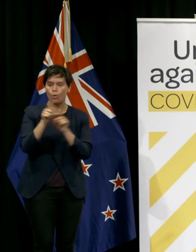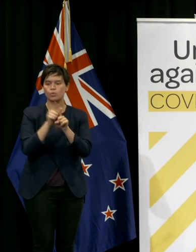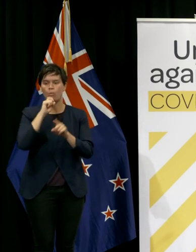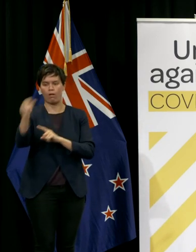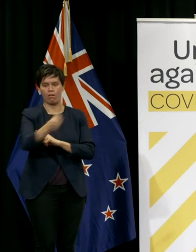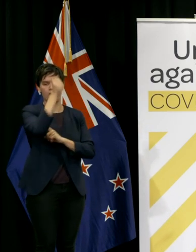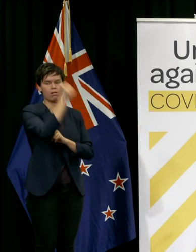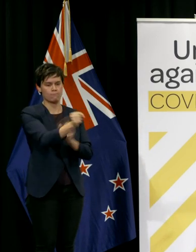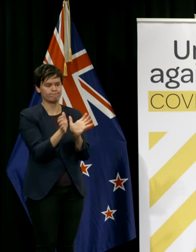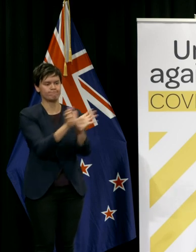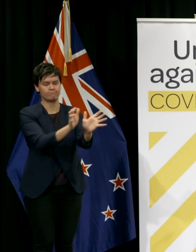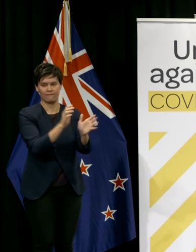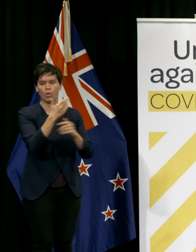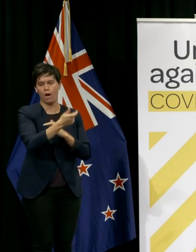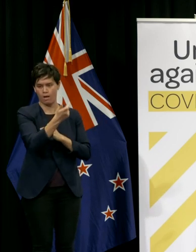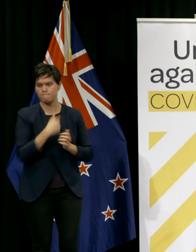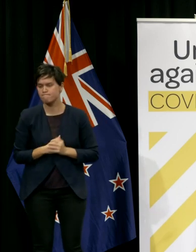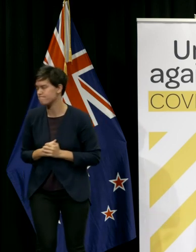inside that setting. We want to avoid that.